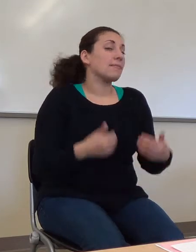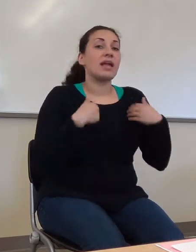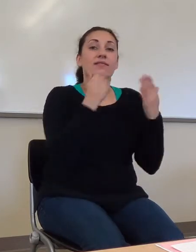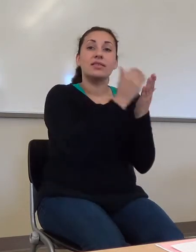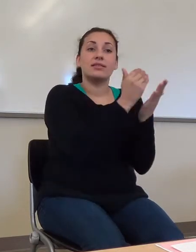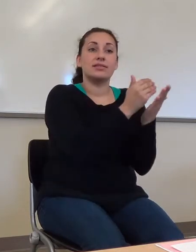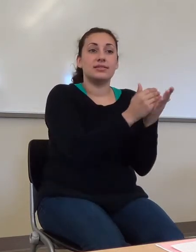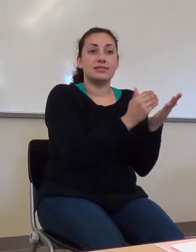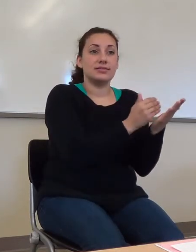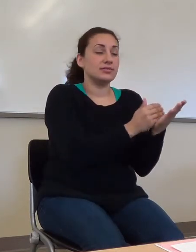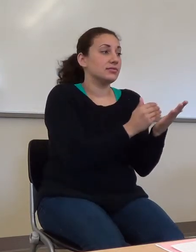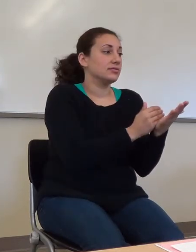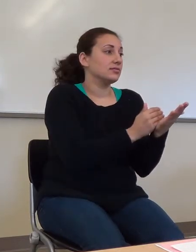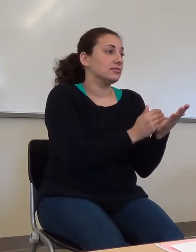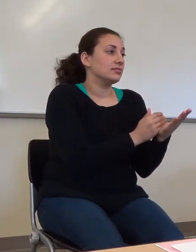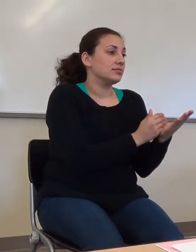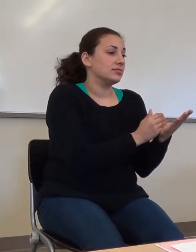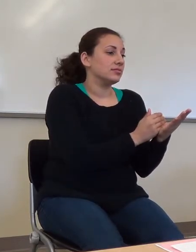of things.